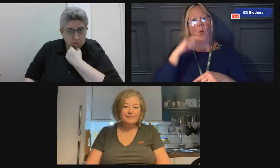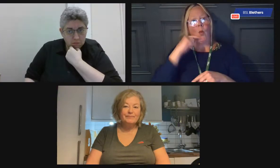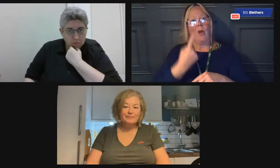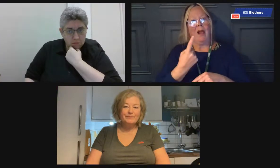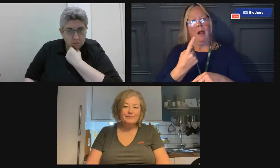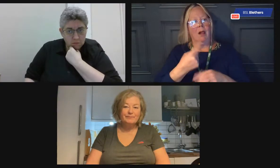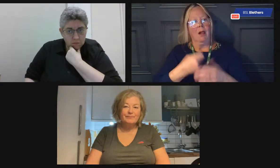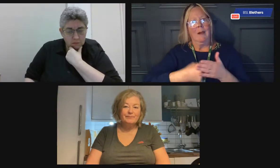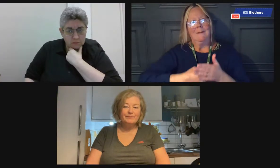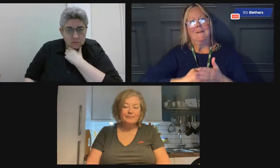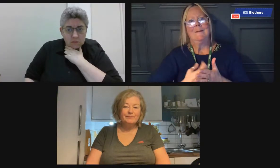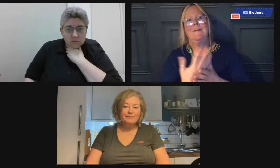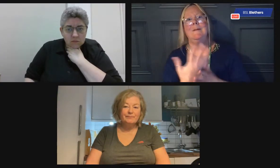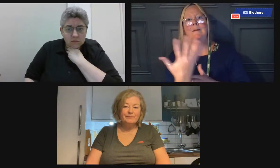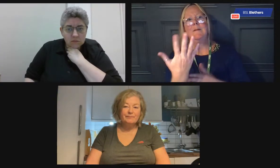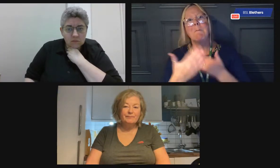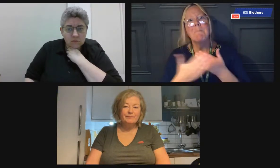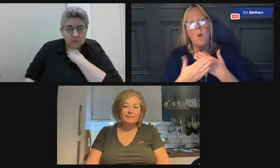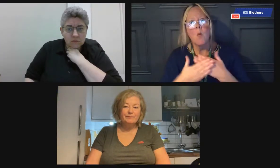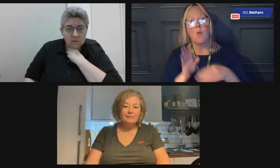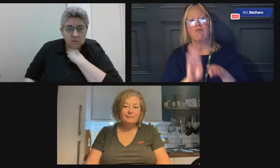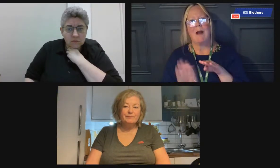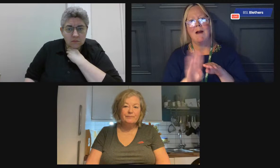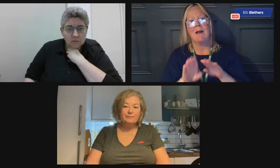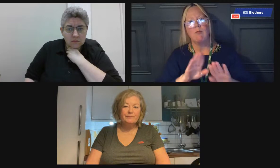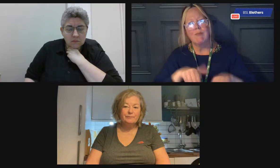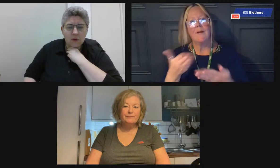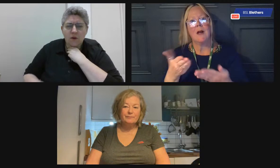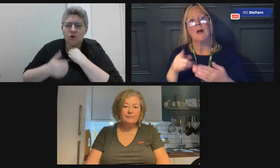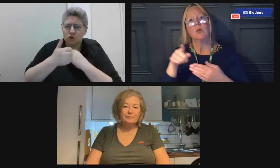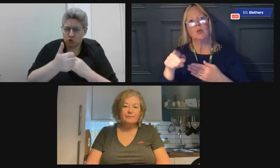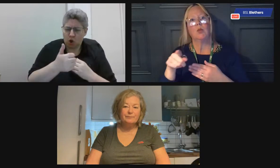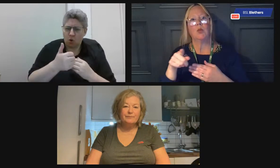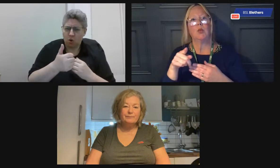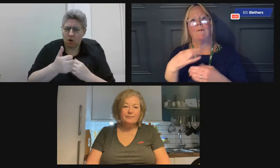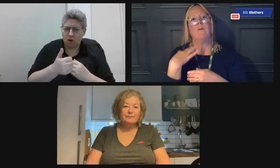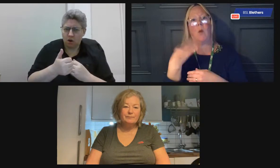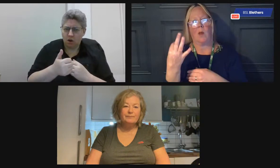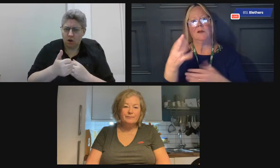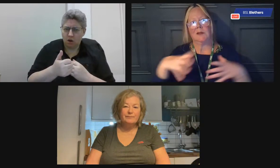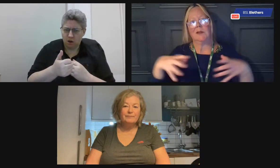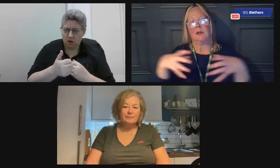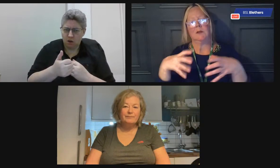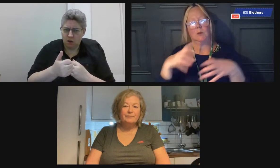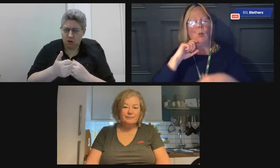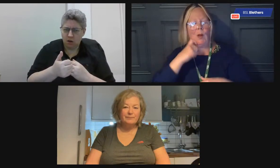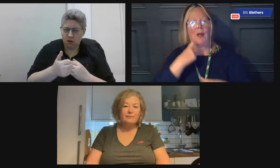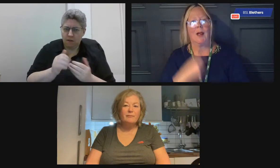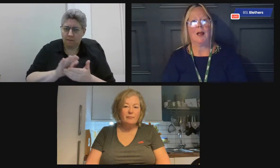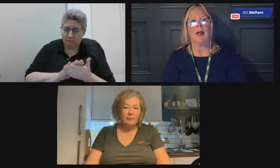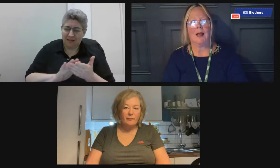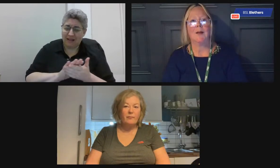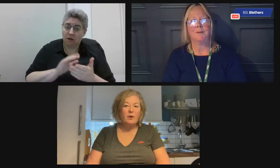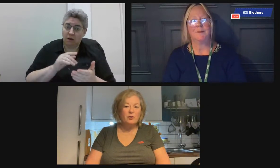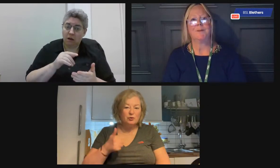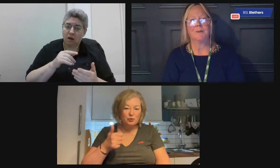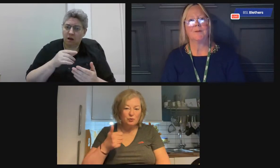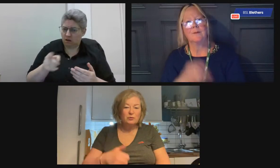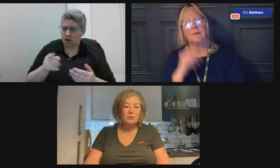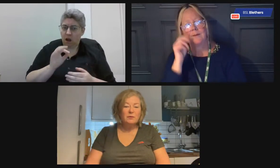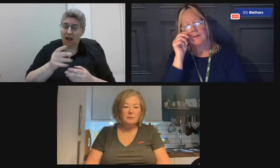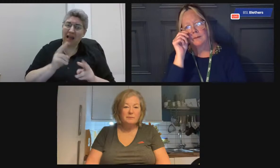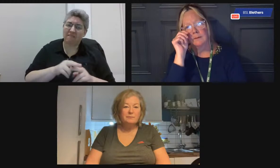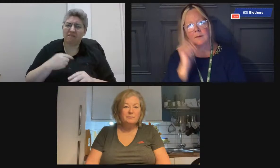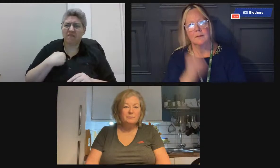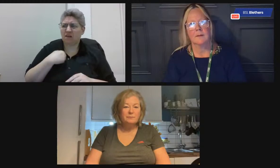MacMillan provide the training. So it's a wonderful opportunity for you to develop because you'll get training and you'll